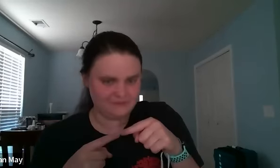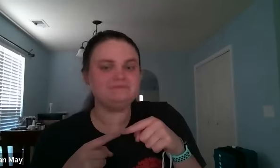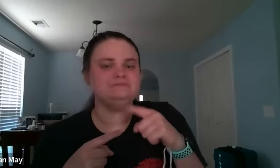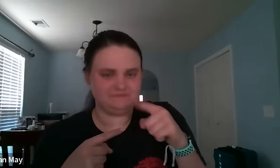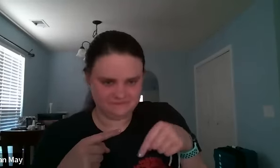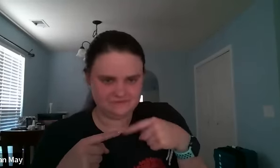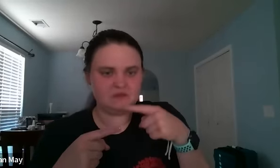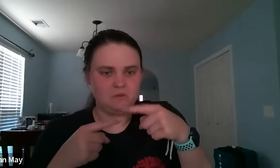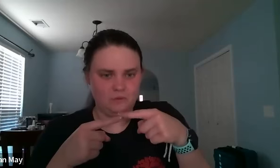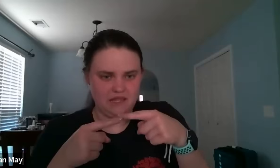When.